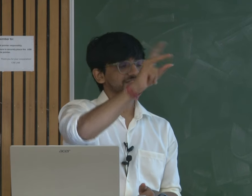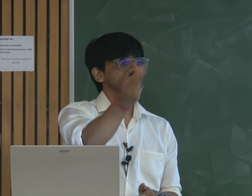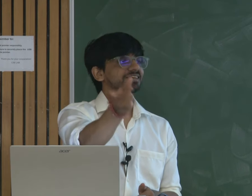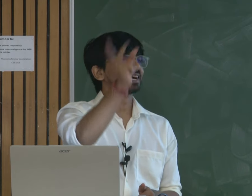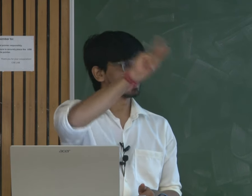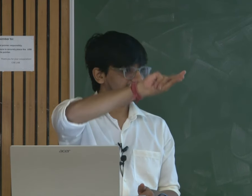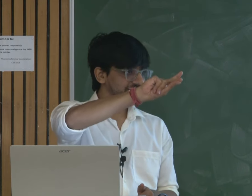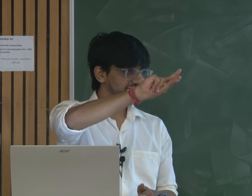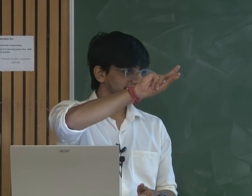This is again.